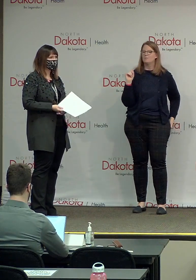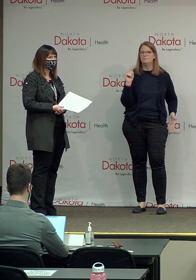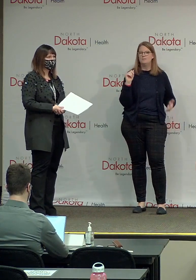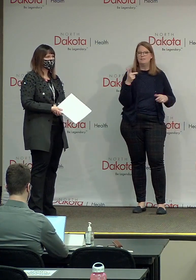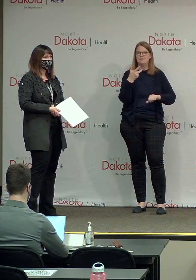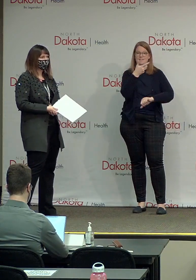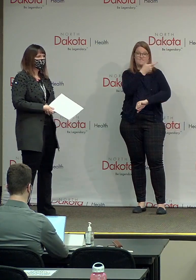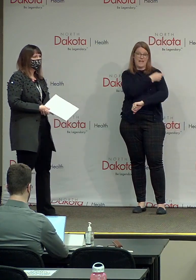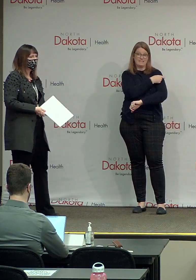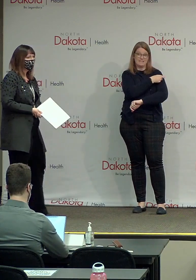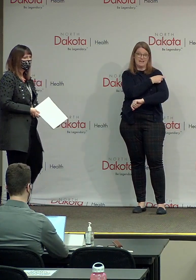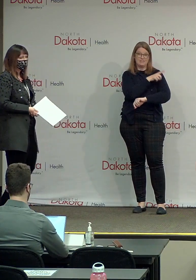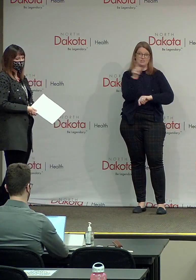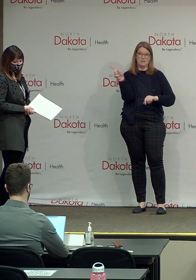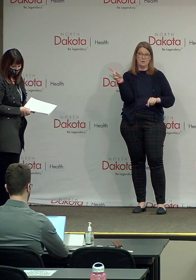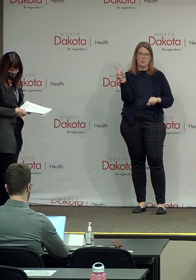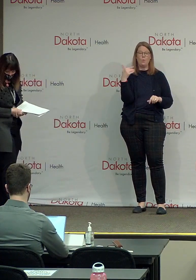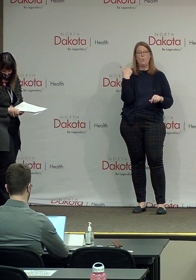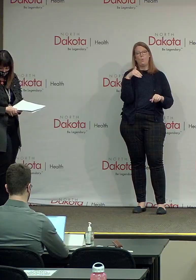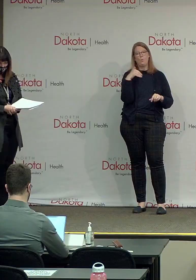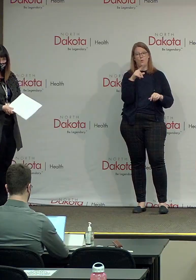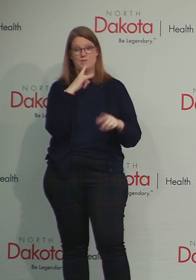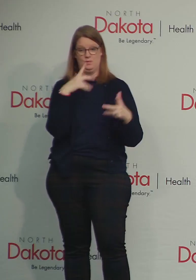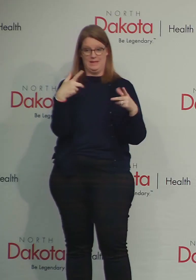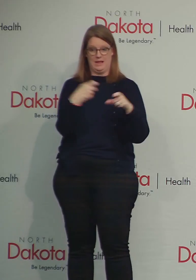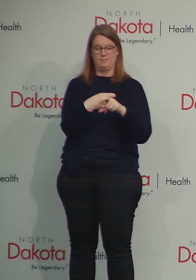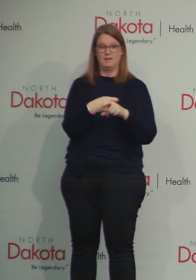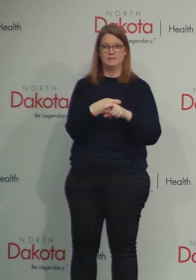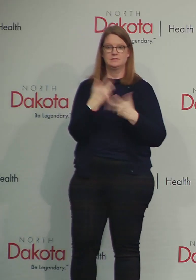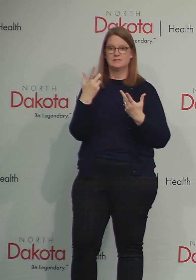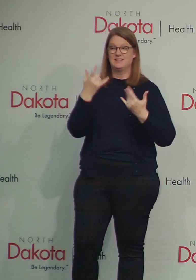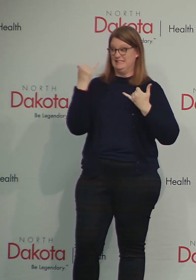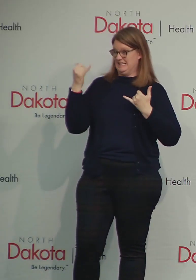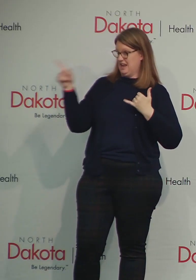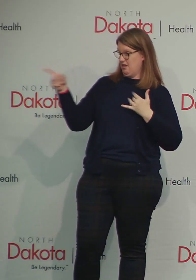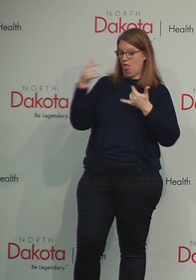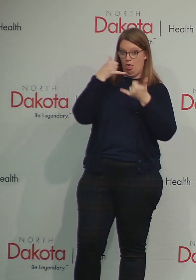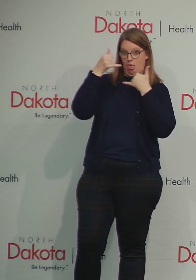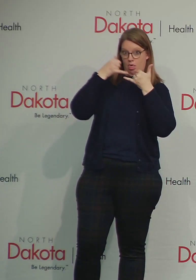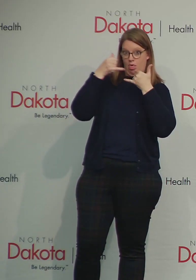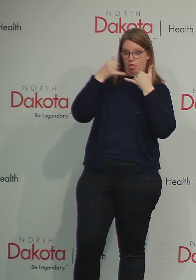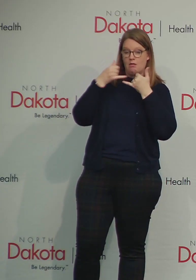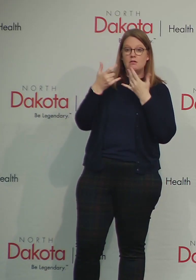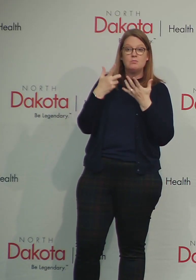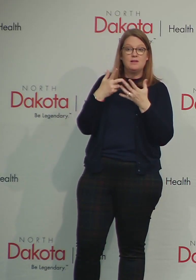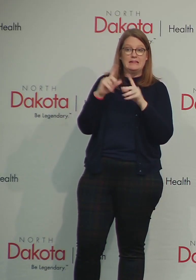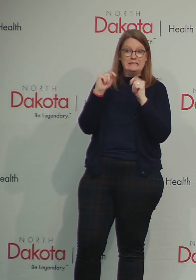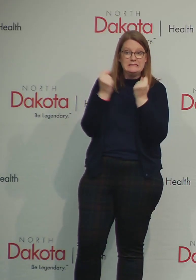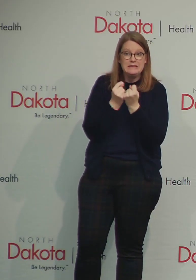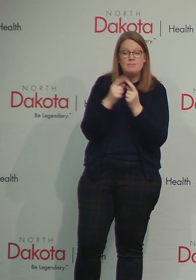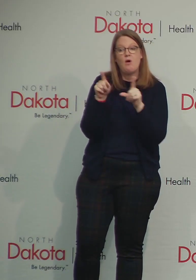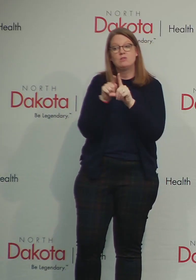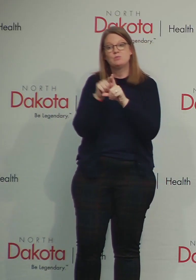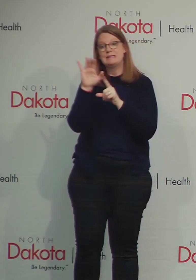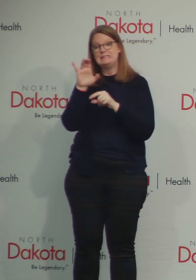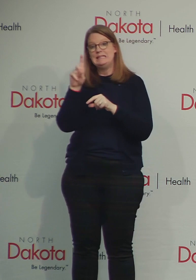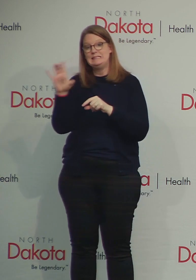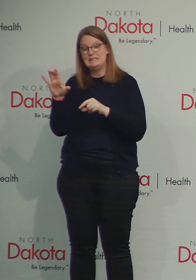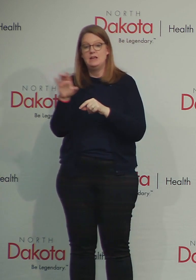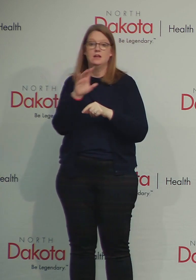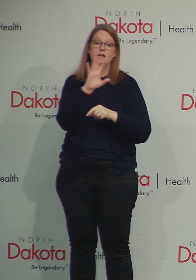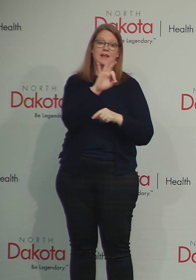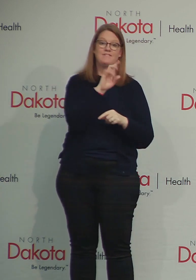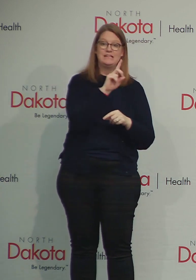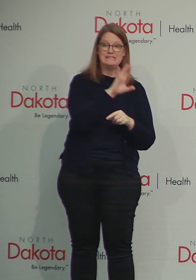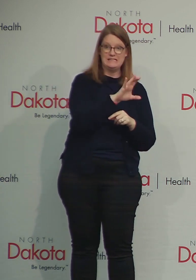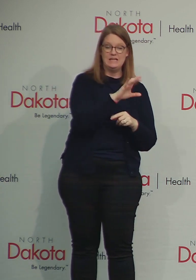vaccination, very, very complex. Molly is on calls every day, not only within the team here, but with the CDC, the